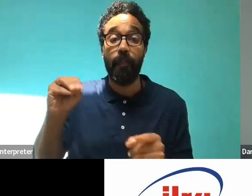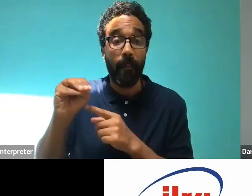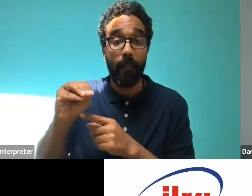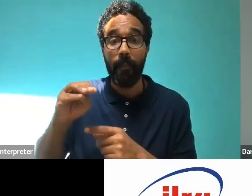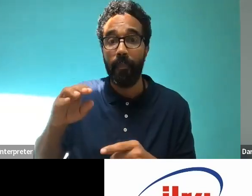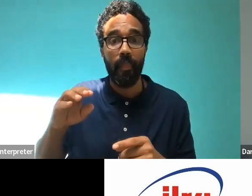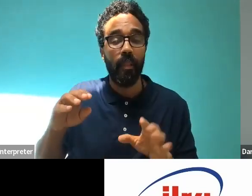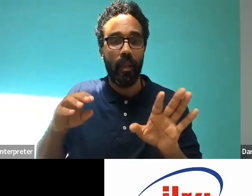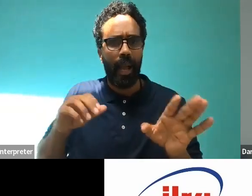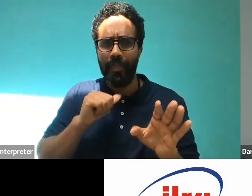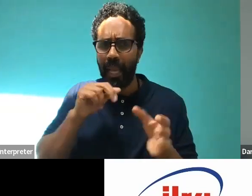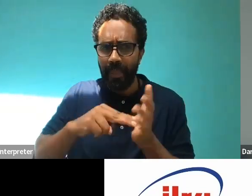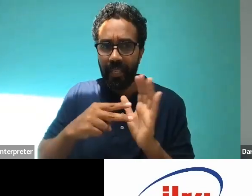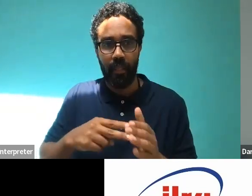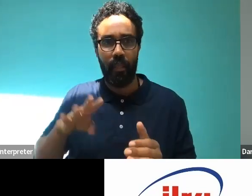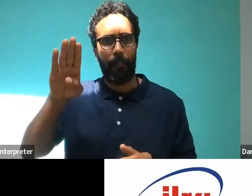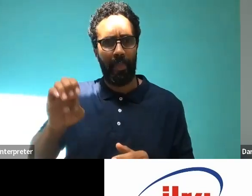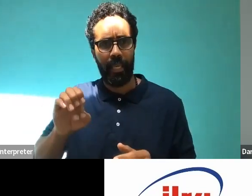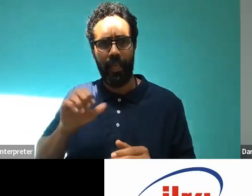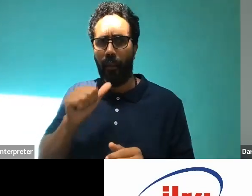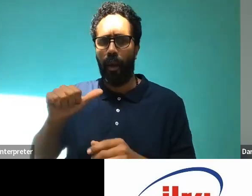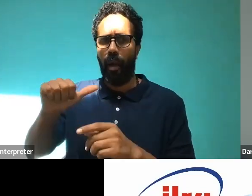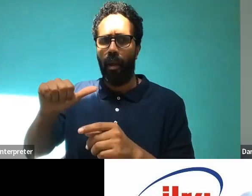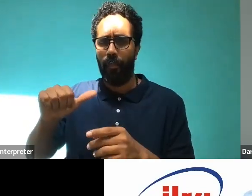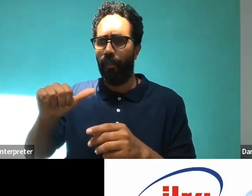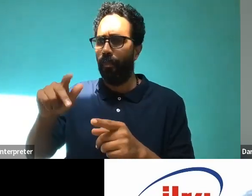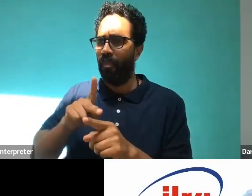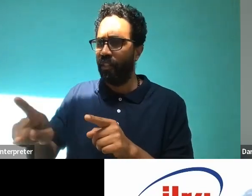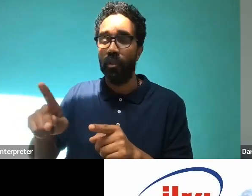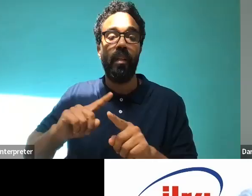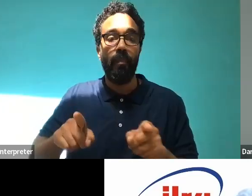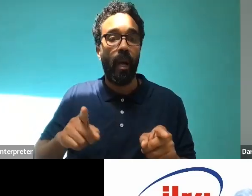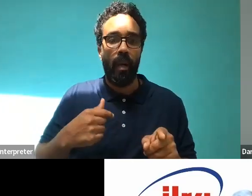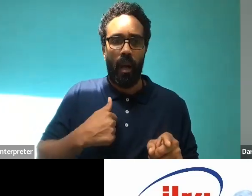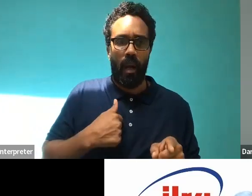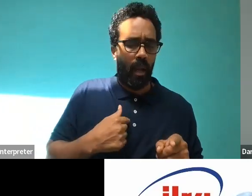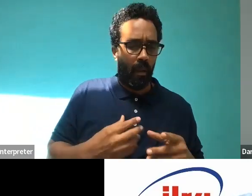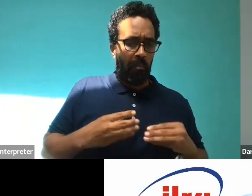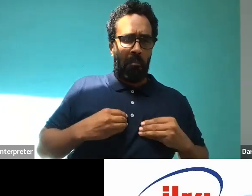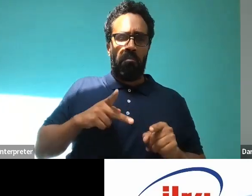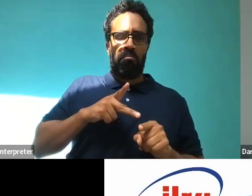should be unprofessional, but that assuming a professional stance